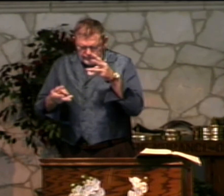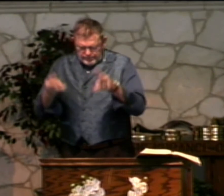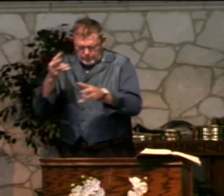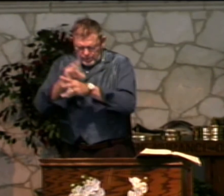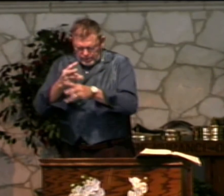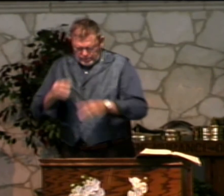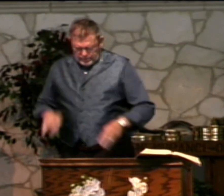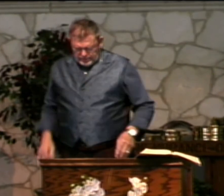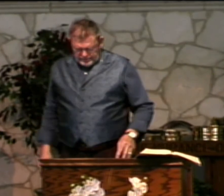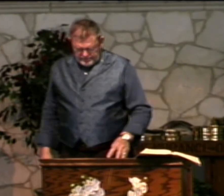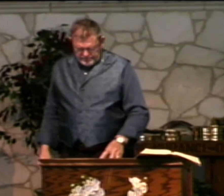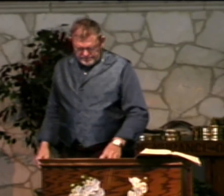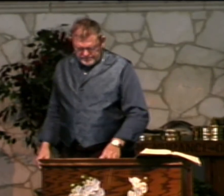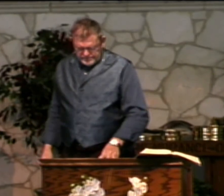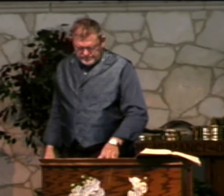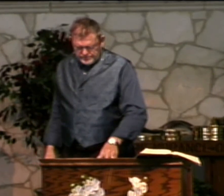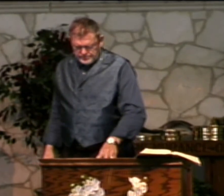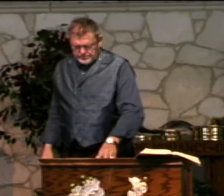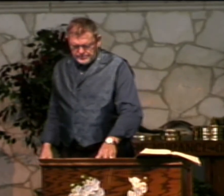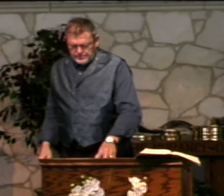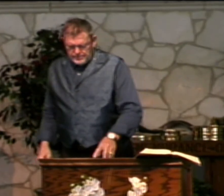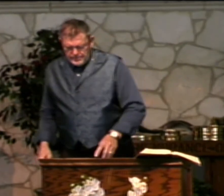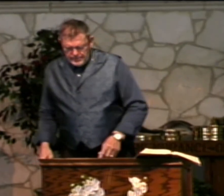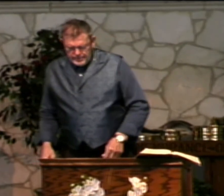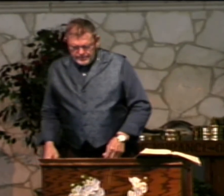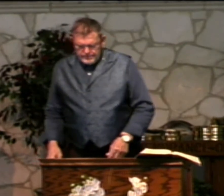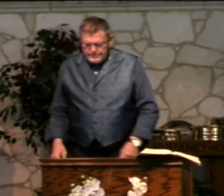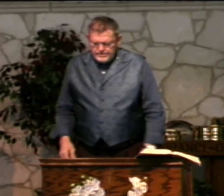Separating from the world,